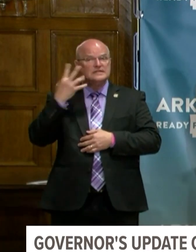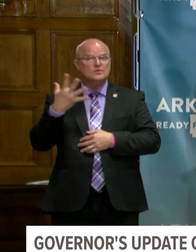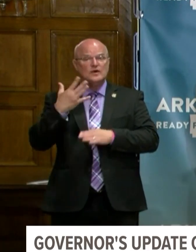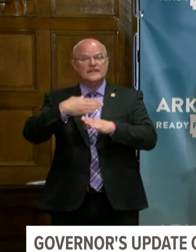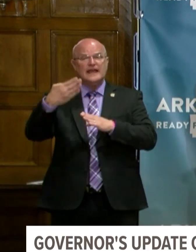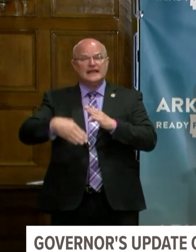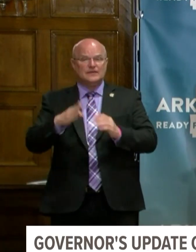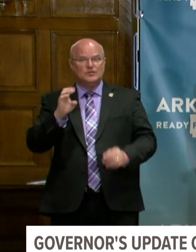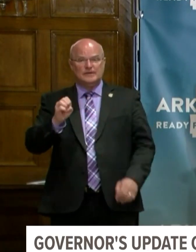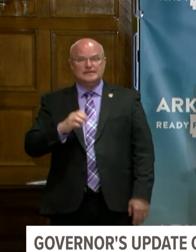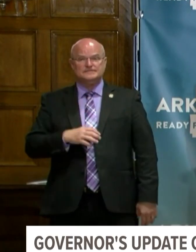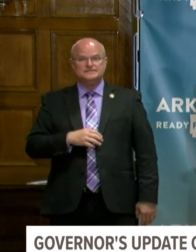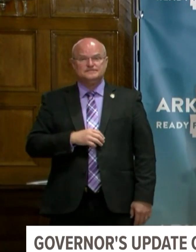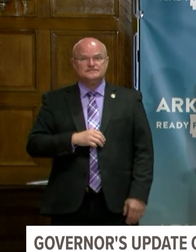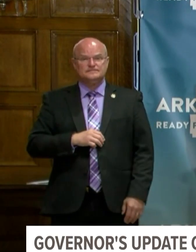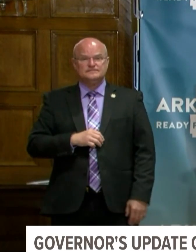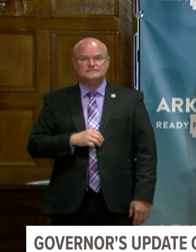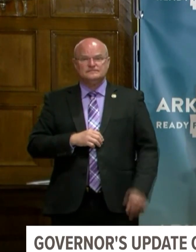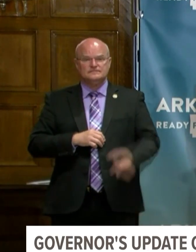the outcome is.